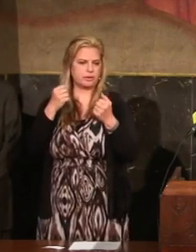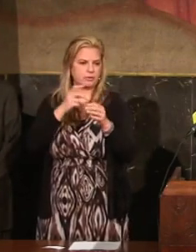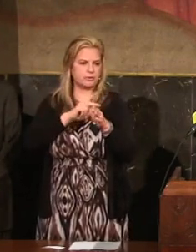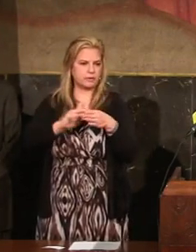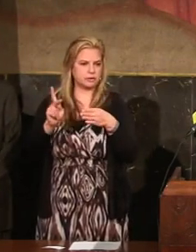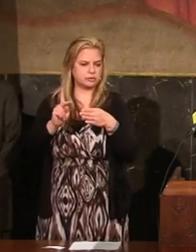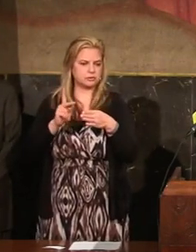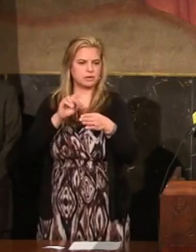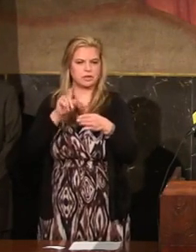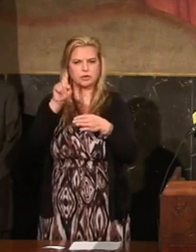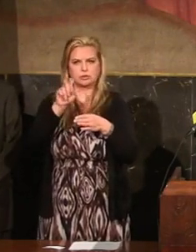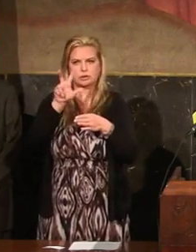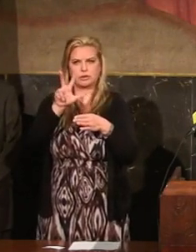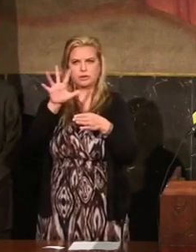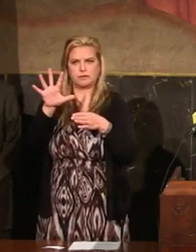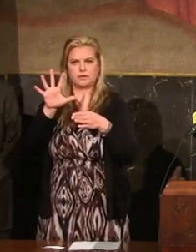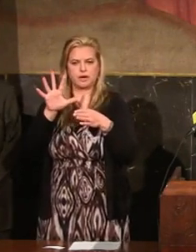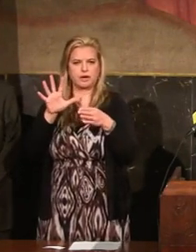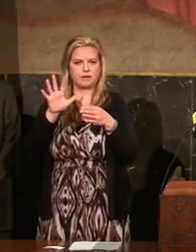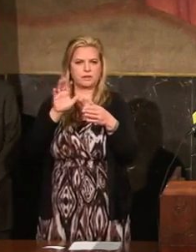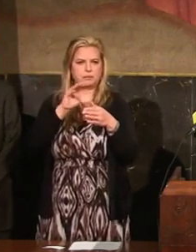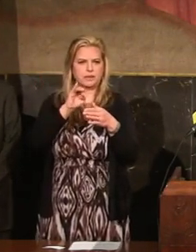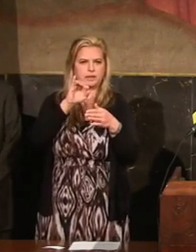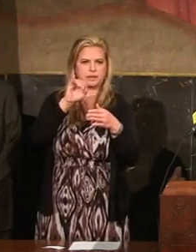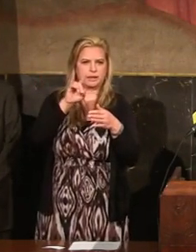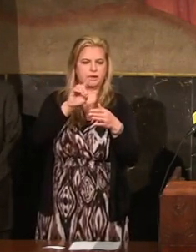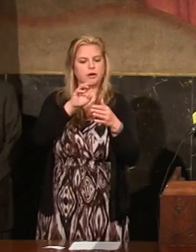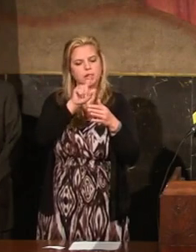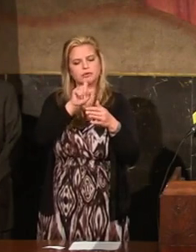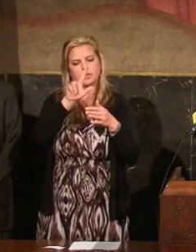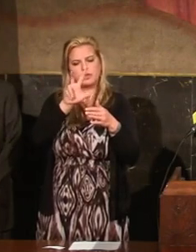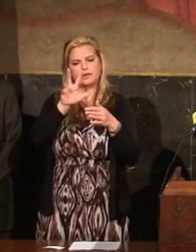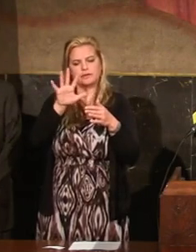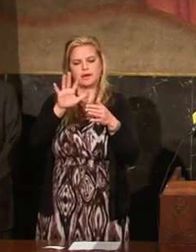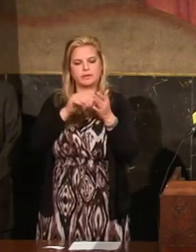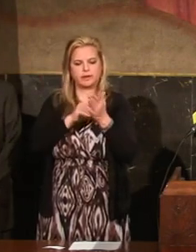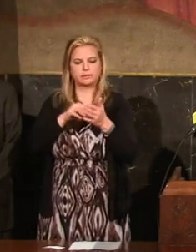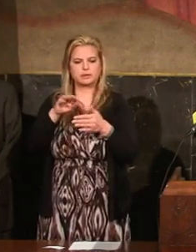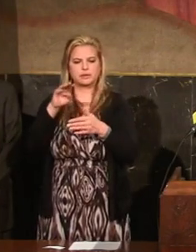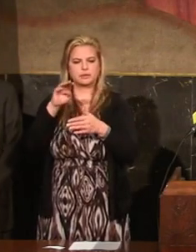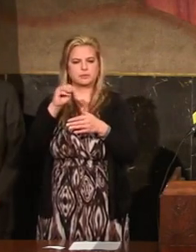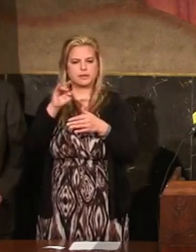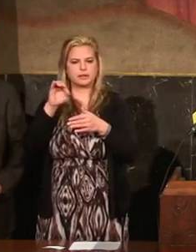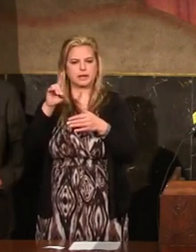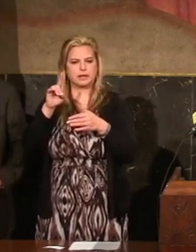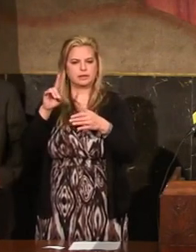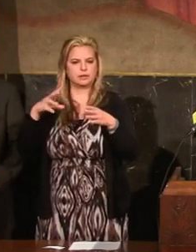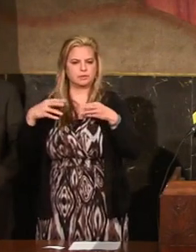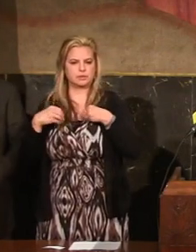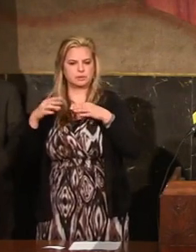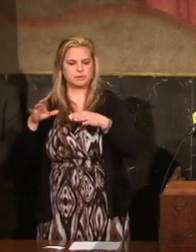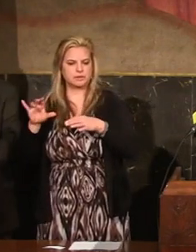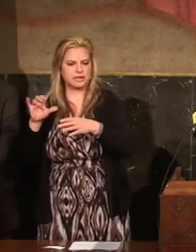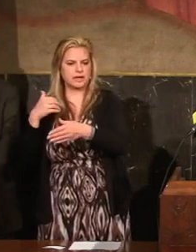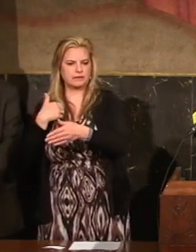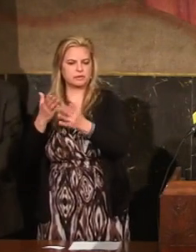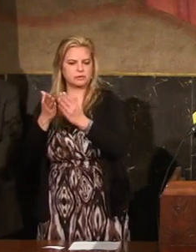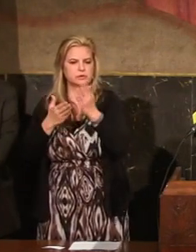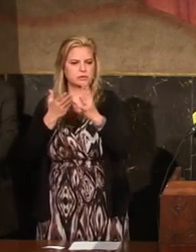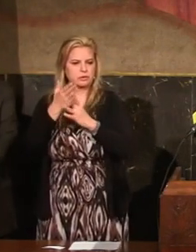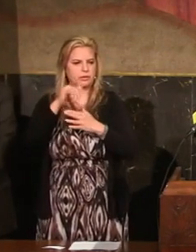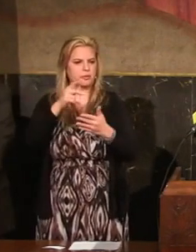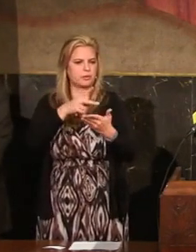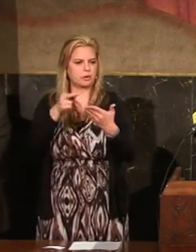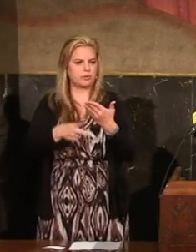and there are about 135,000 Medicaid recipients who have a mental health issue who have services through this